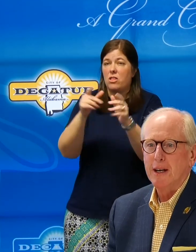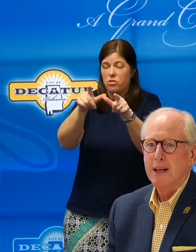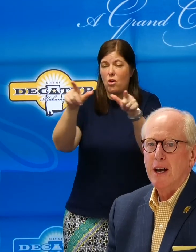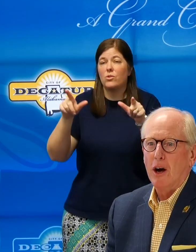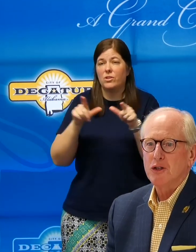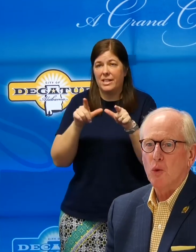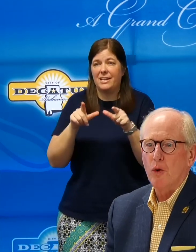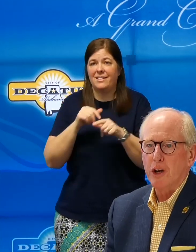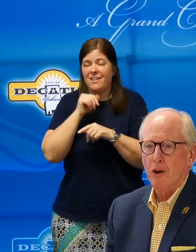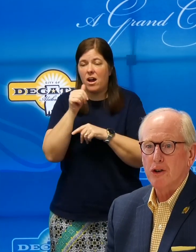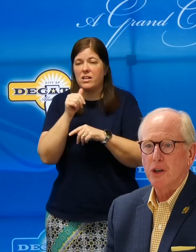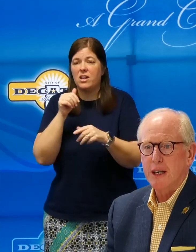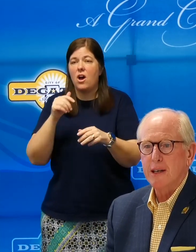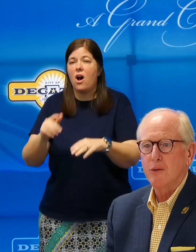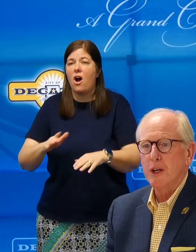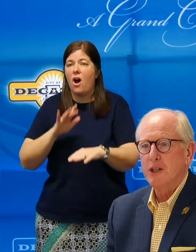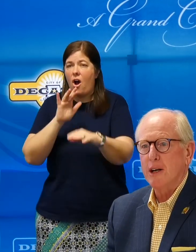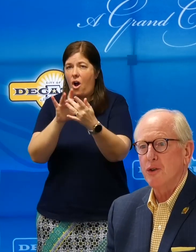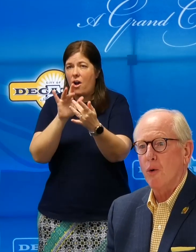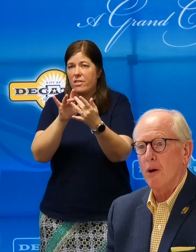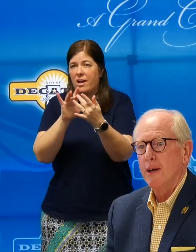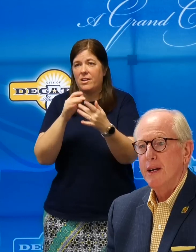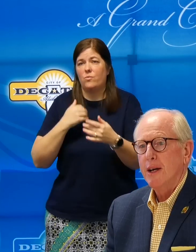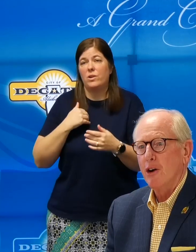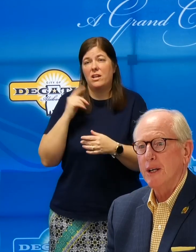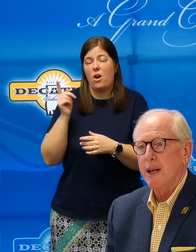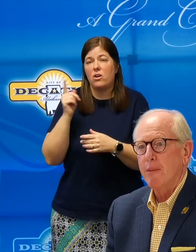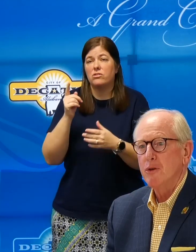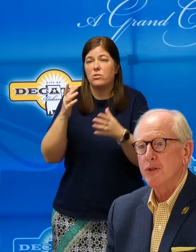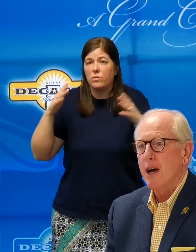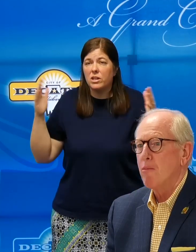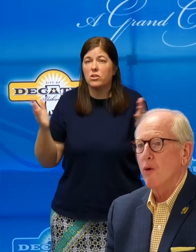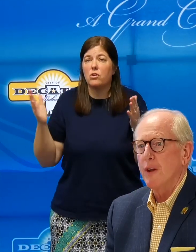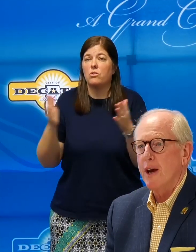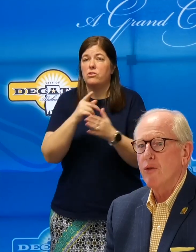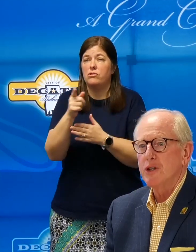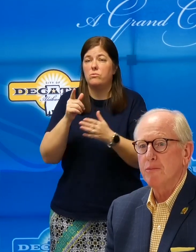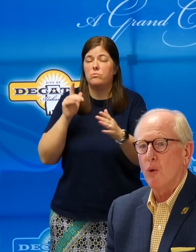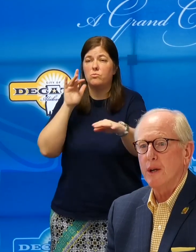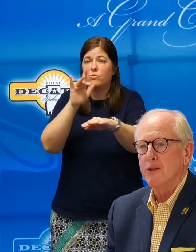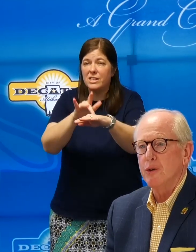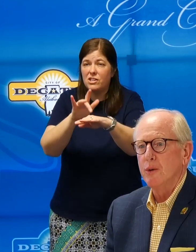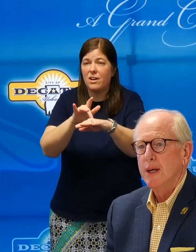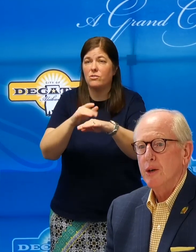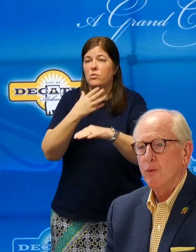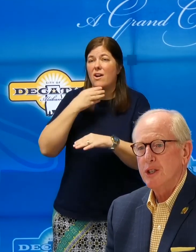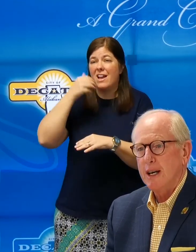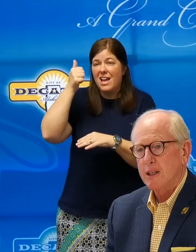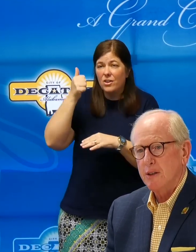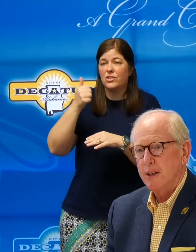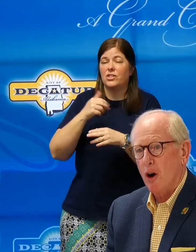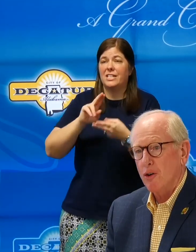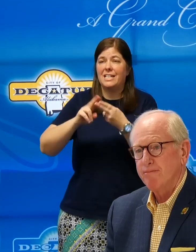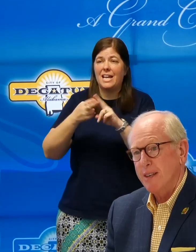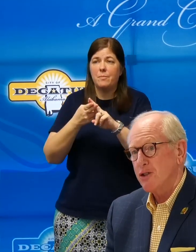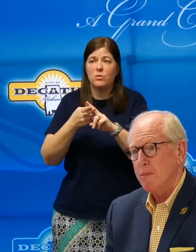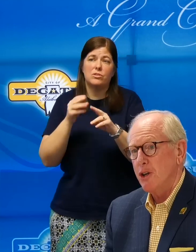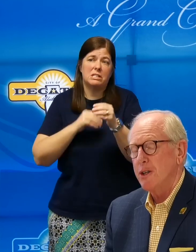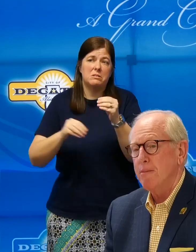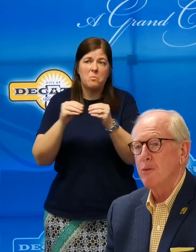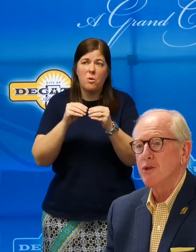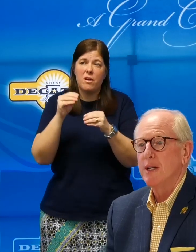We also want to encourage you again to reach out to our elderly neighbors. Now more than ever, it's important to reach out to